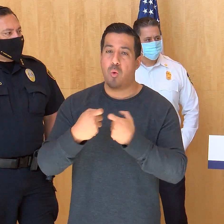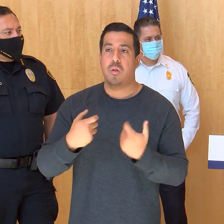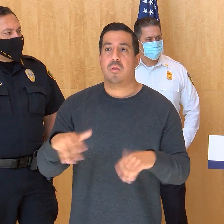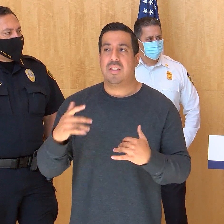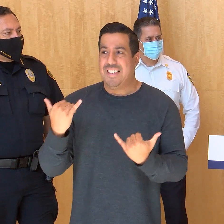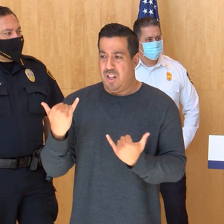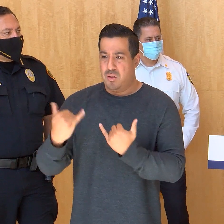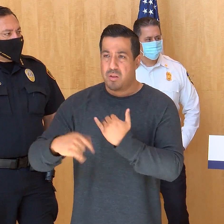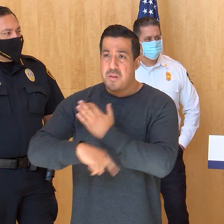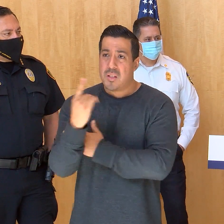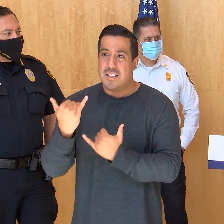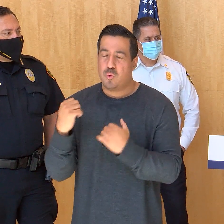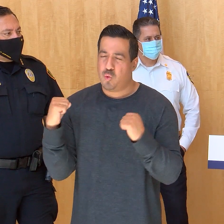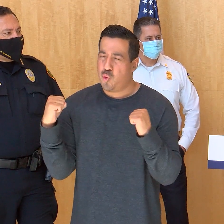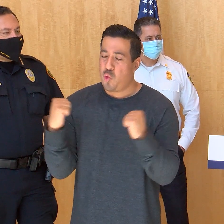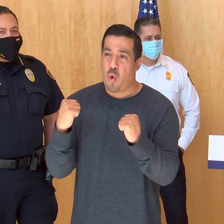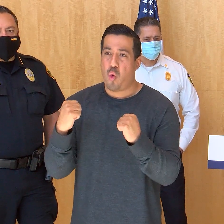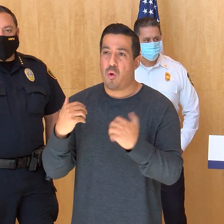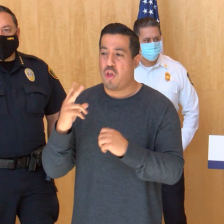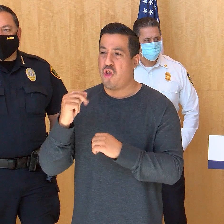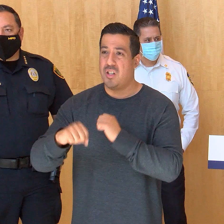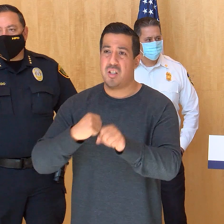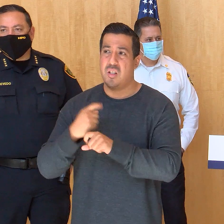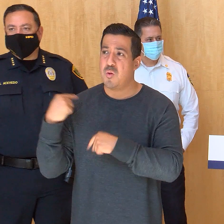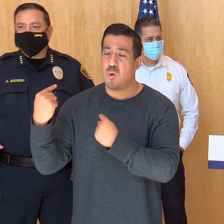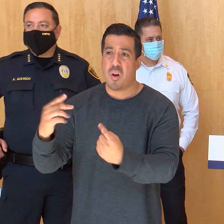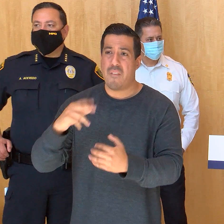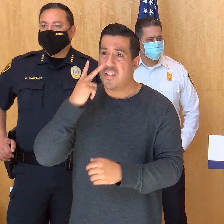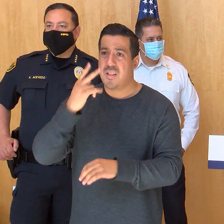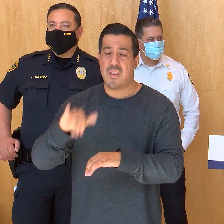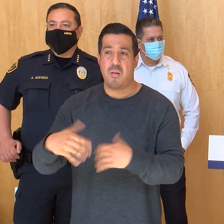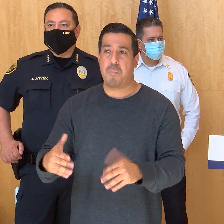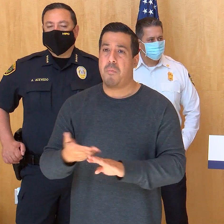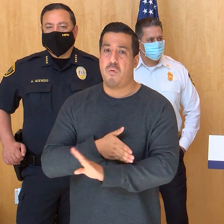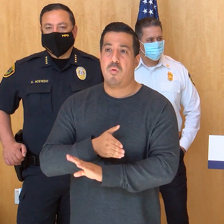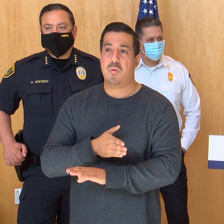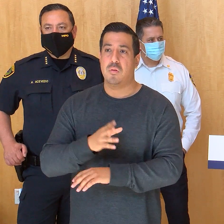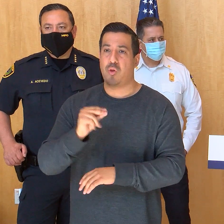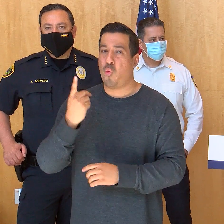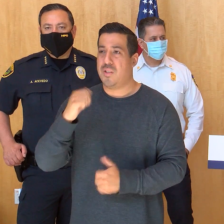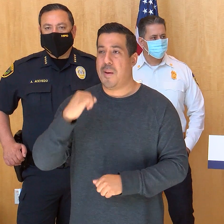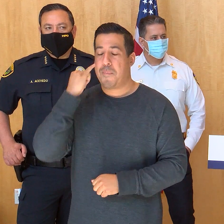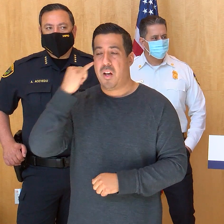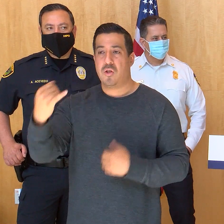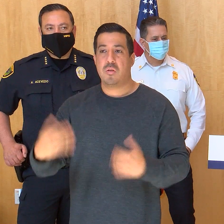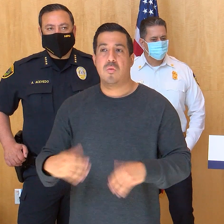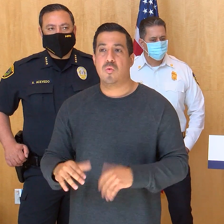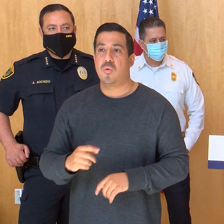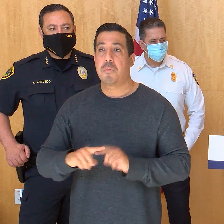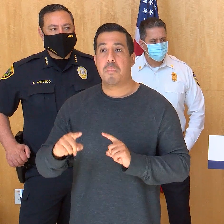the coldest point in 30 years. No one would have imagined. But with all due